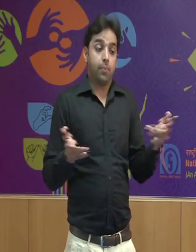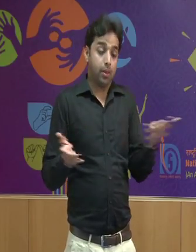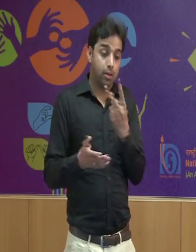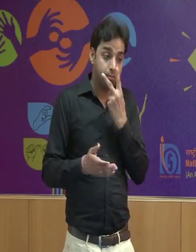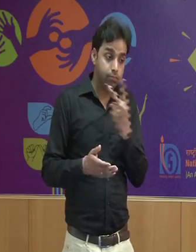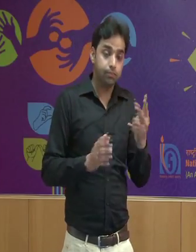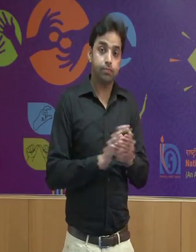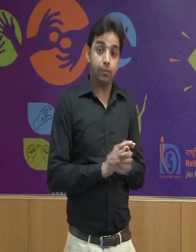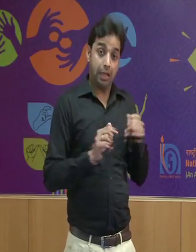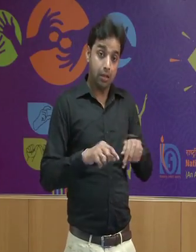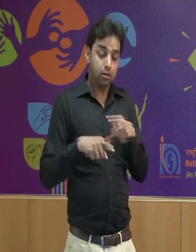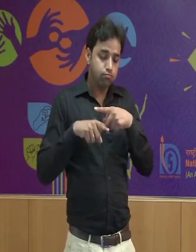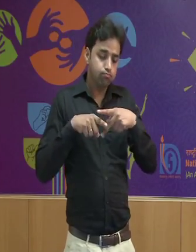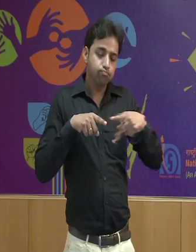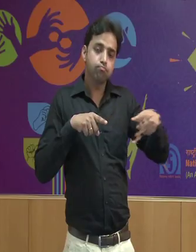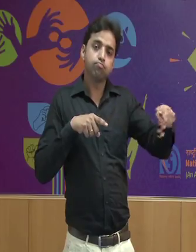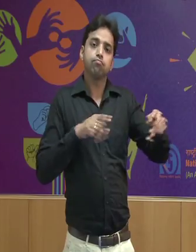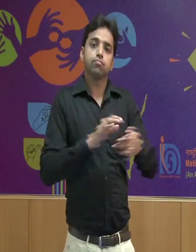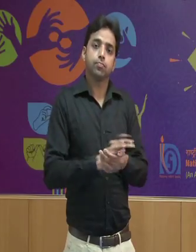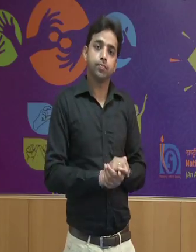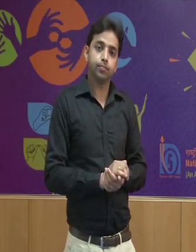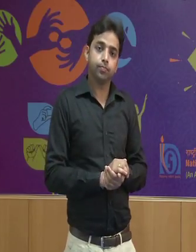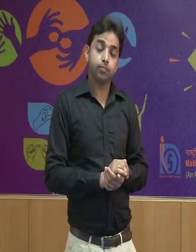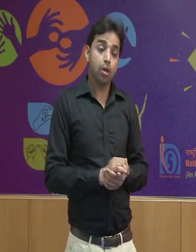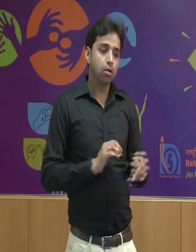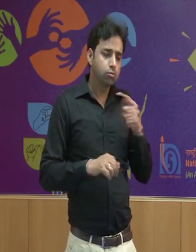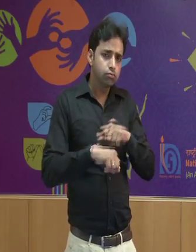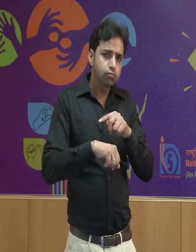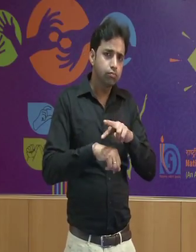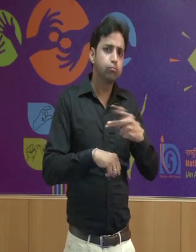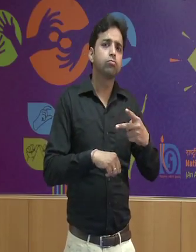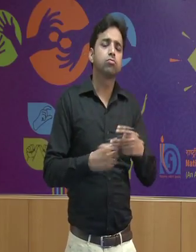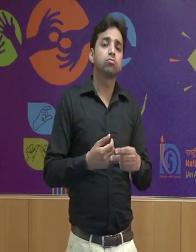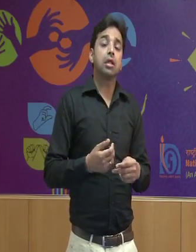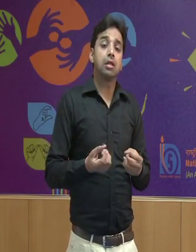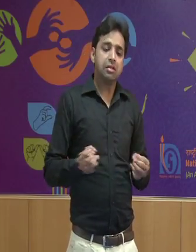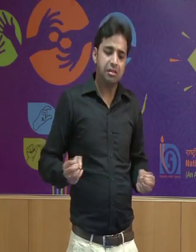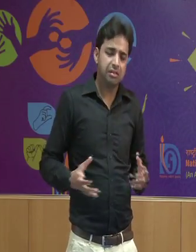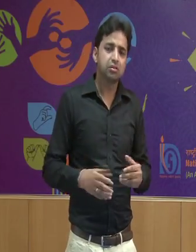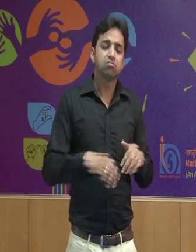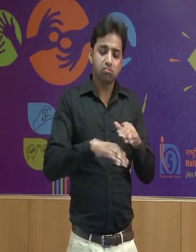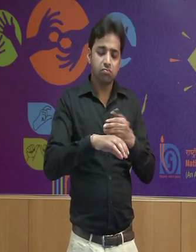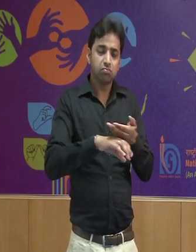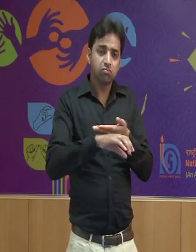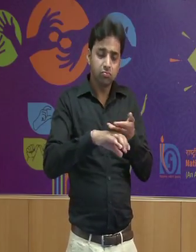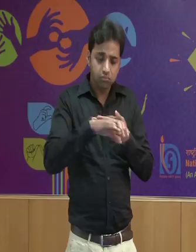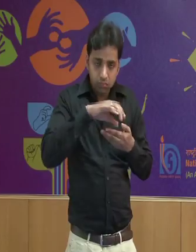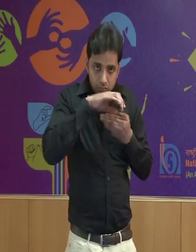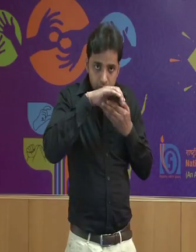In this process, they sometimes start using drugs and other